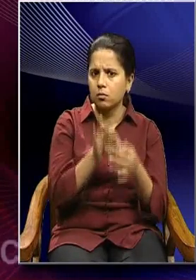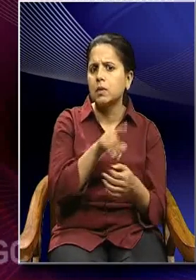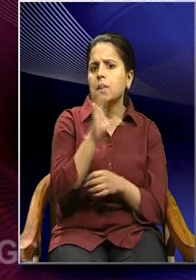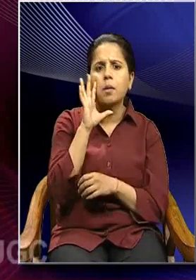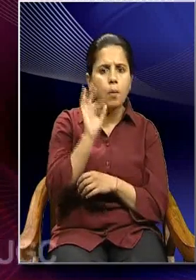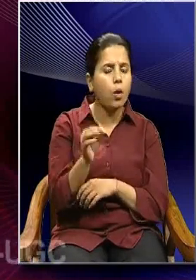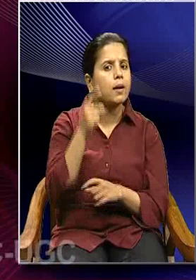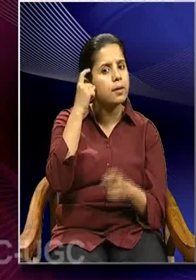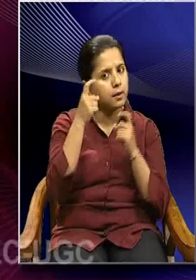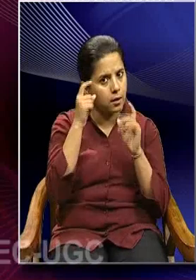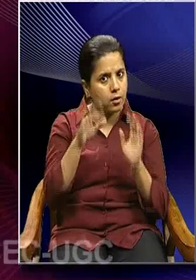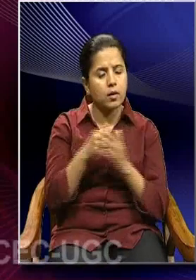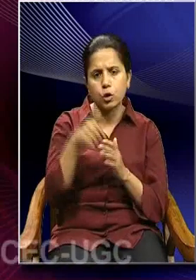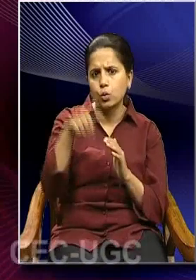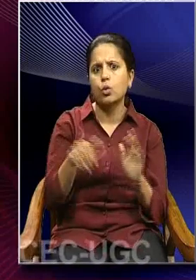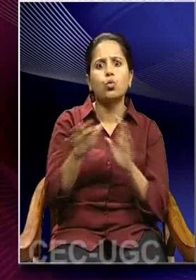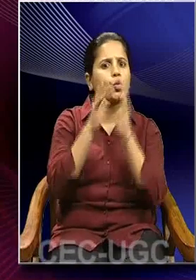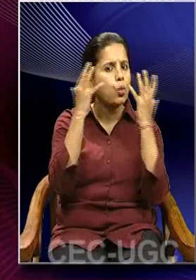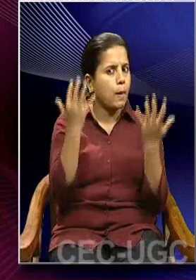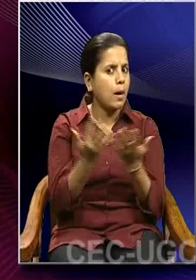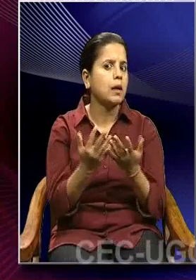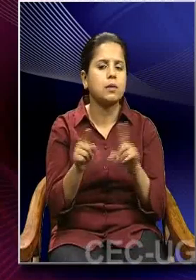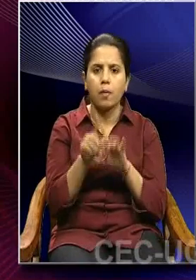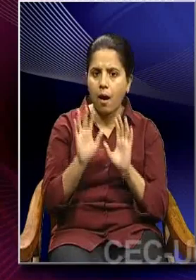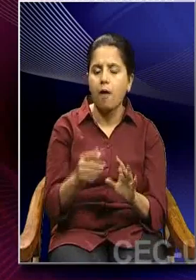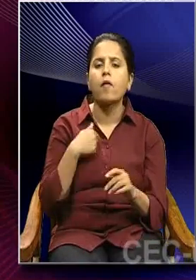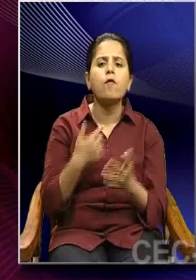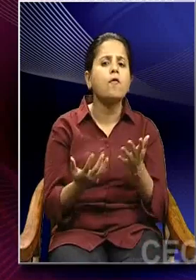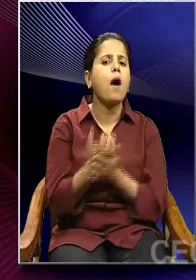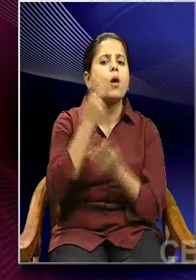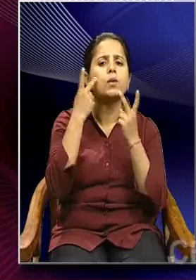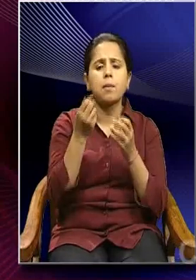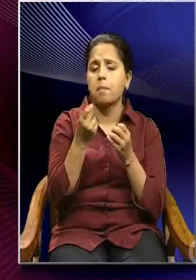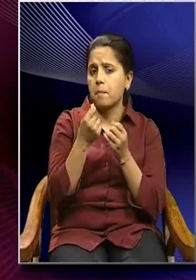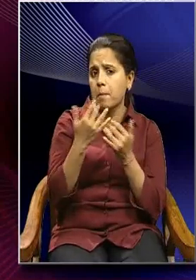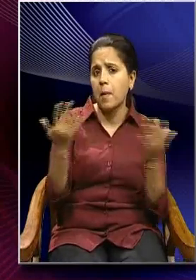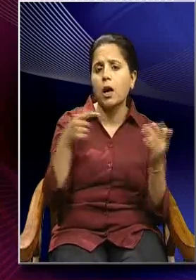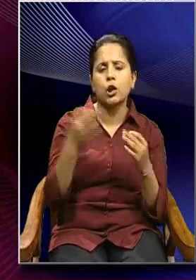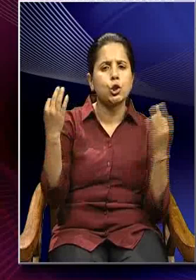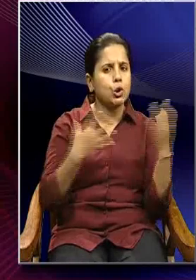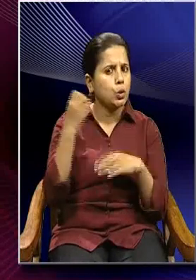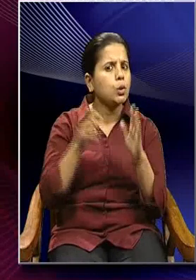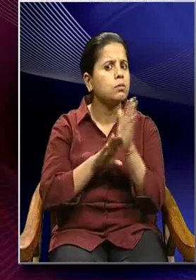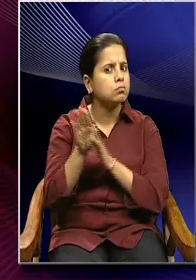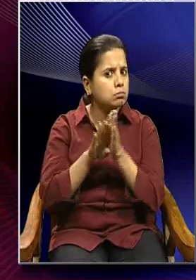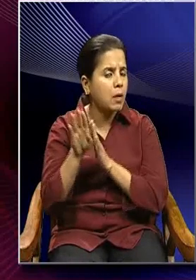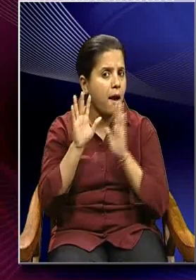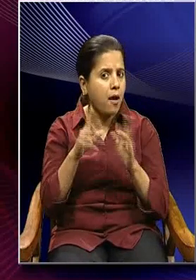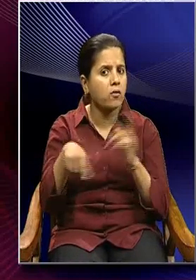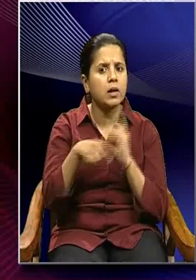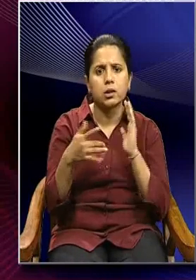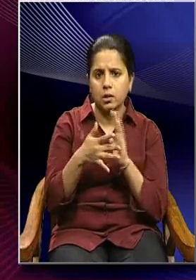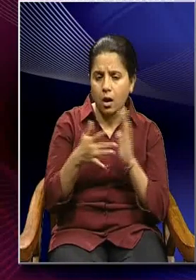important concern in today's world as well, where we find that so many new developments in the technology have